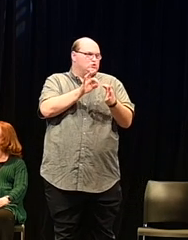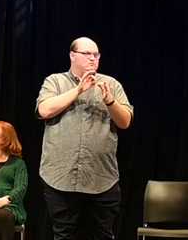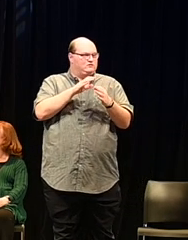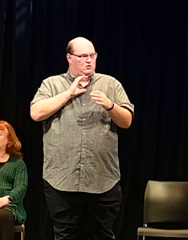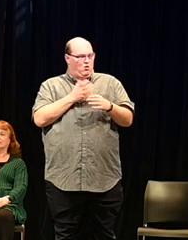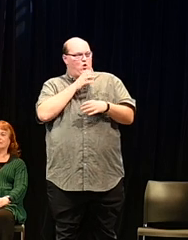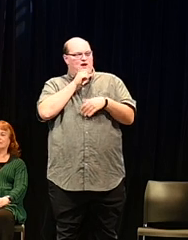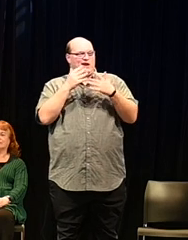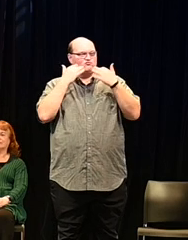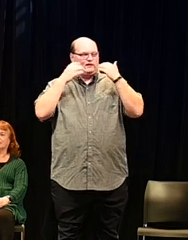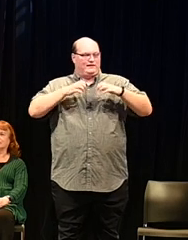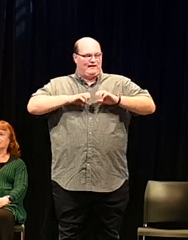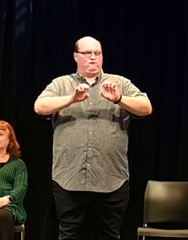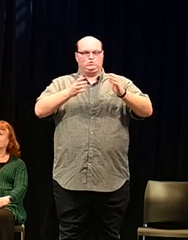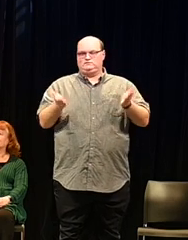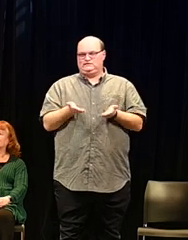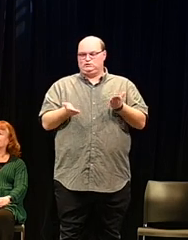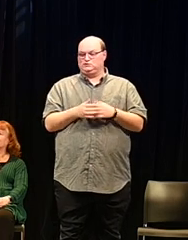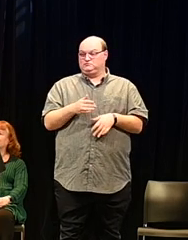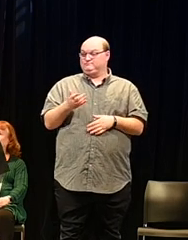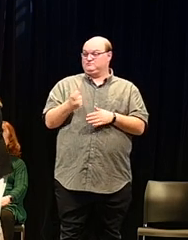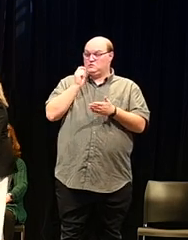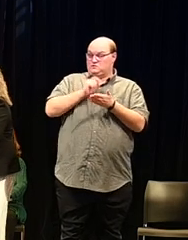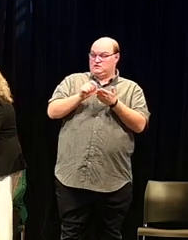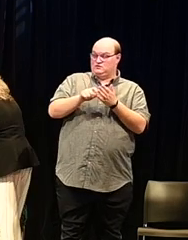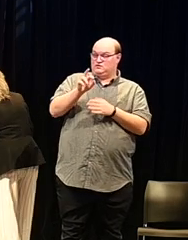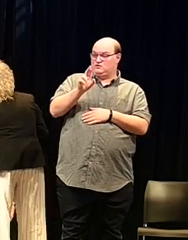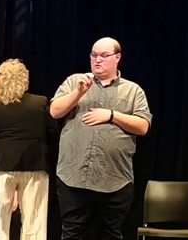age-friendly efforts within our county. So, Secretary Rhodes.